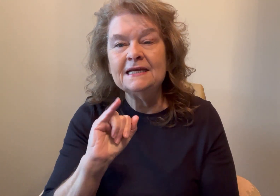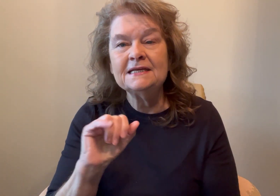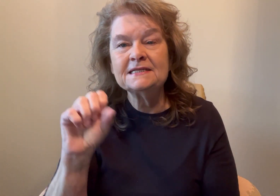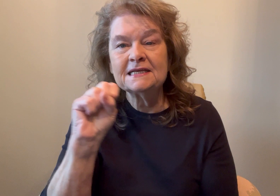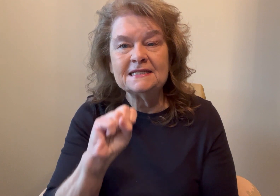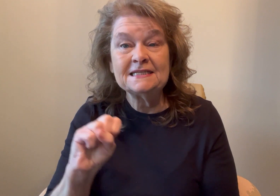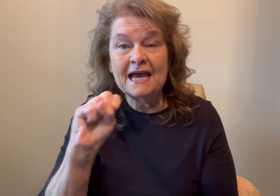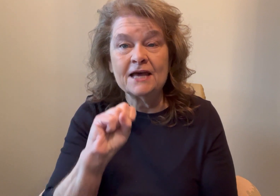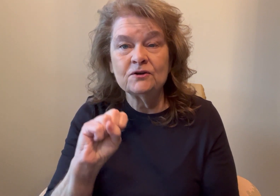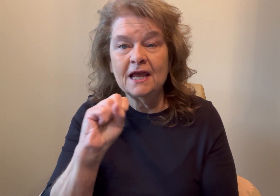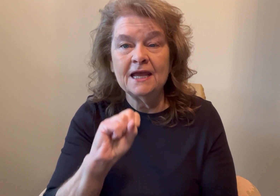is Saturday.